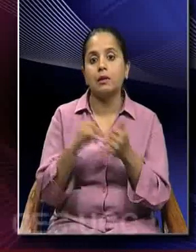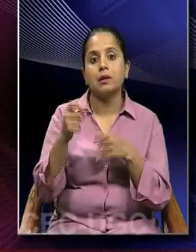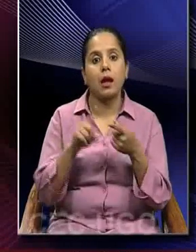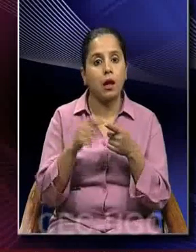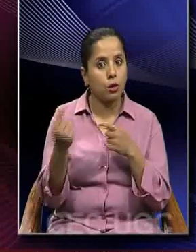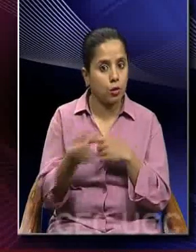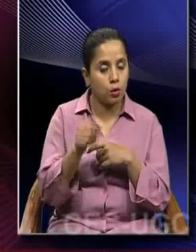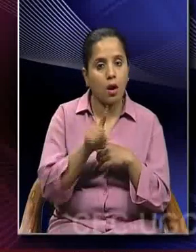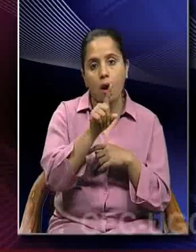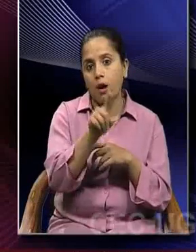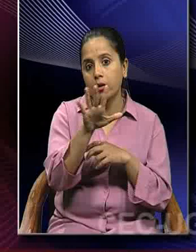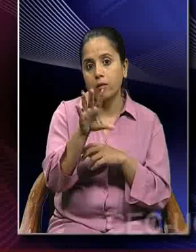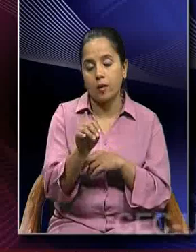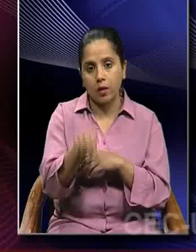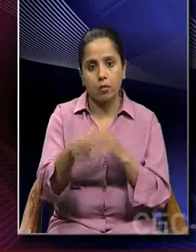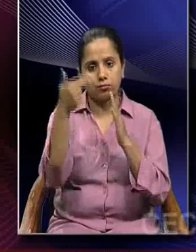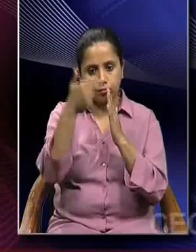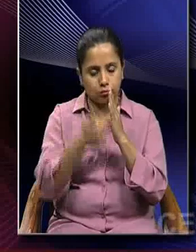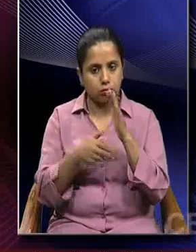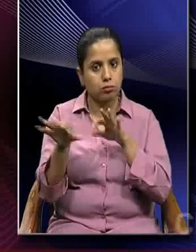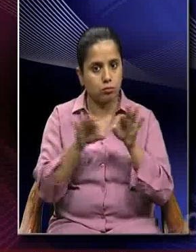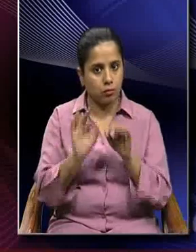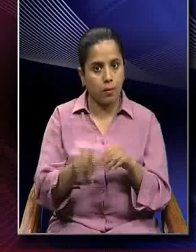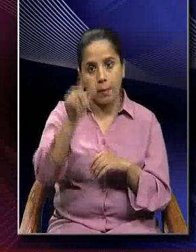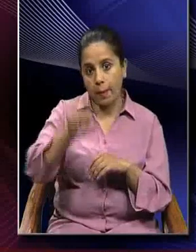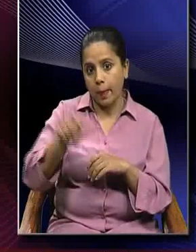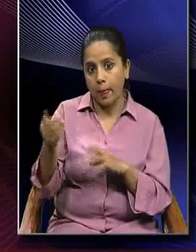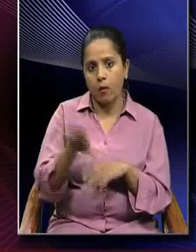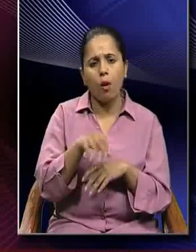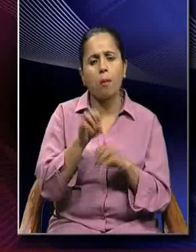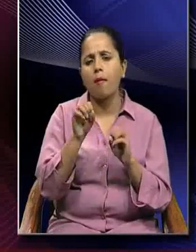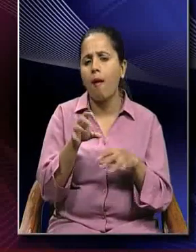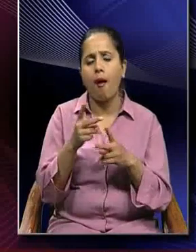on 150 selected individuals from a